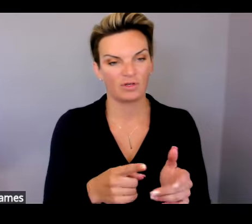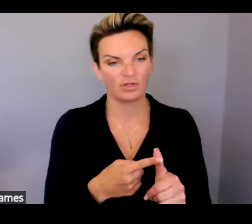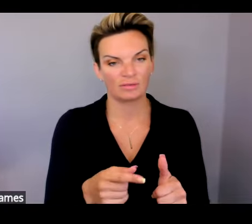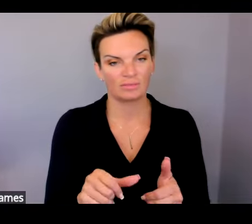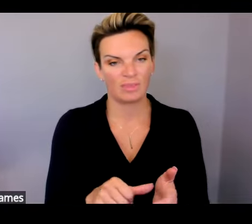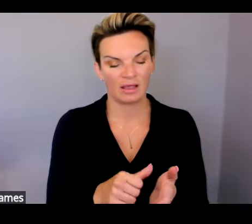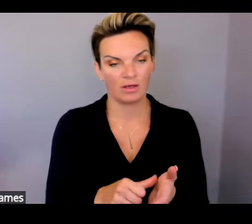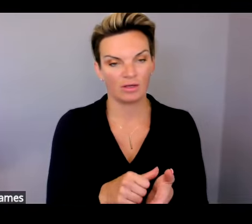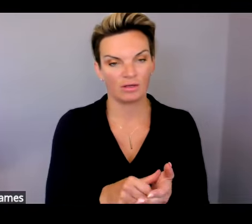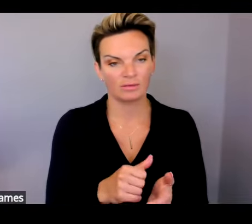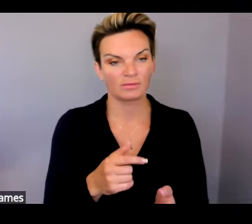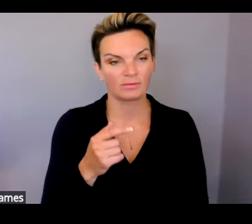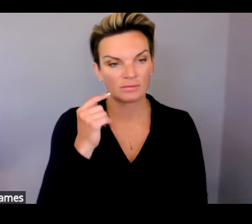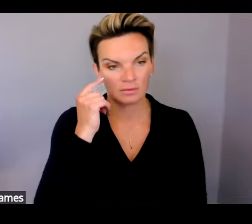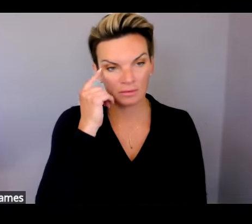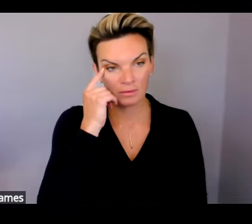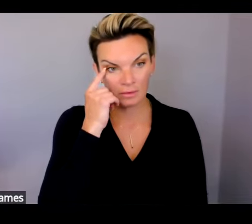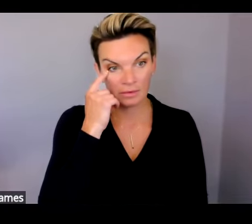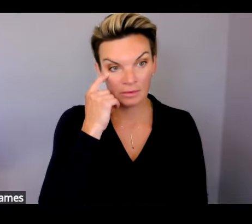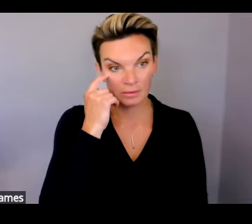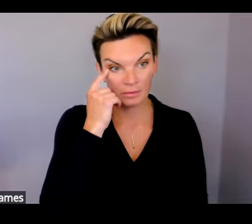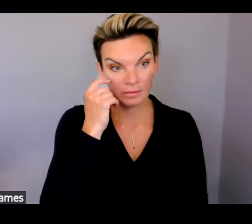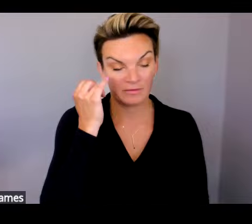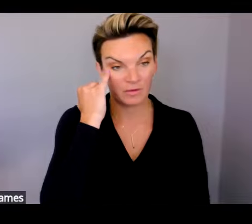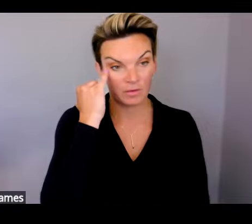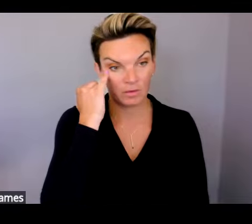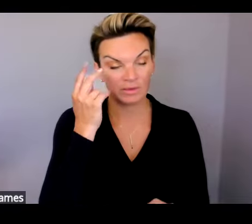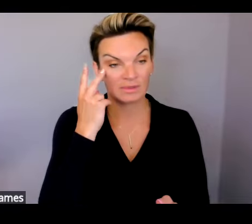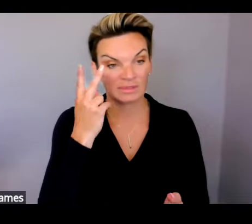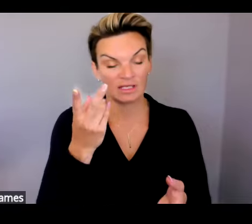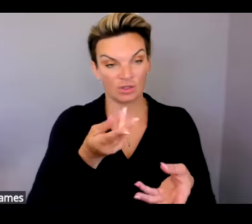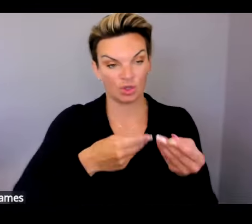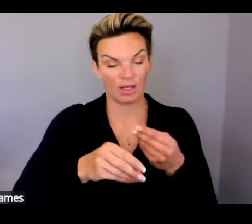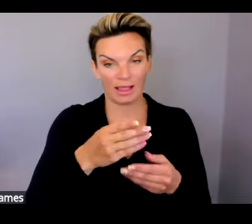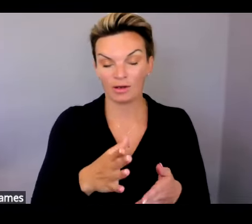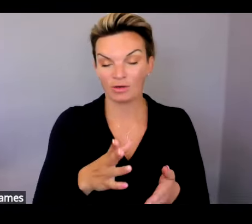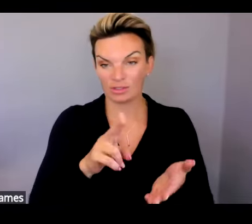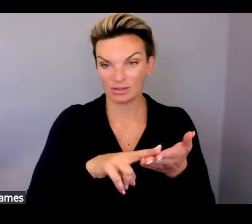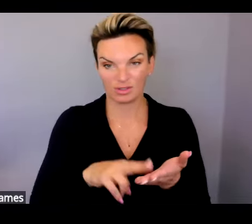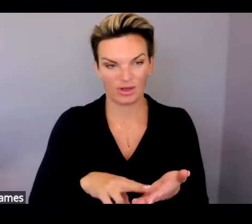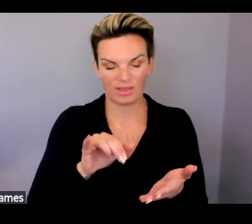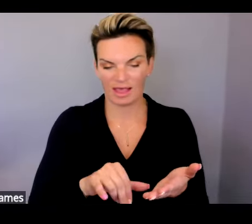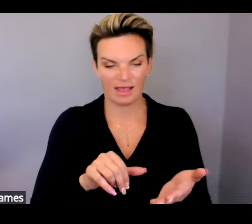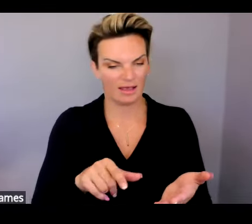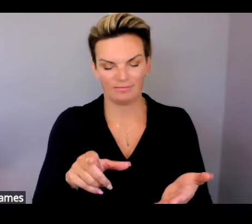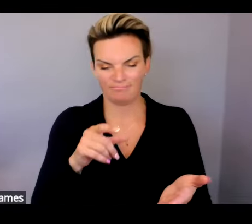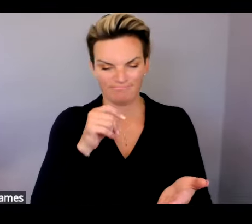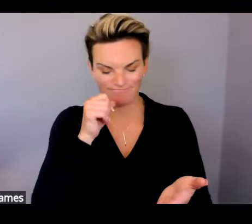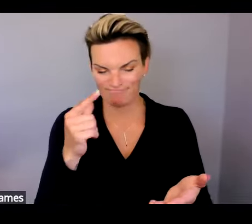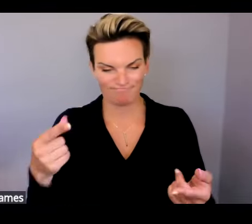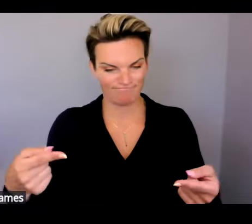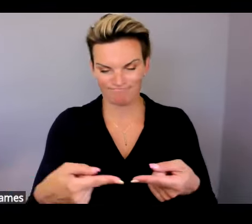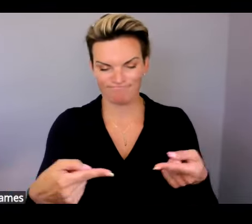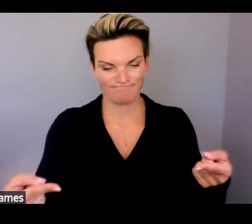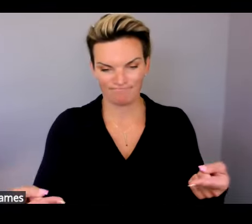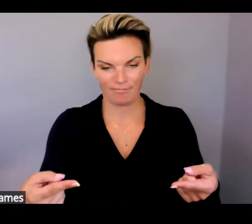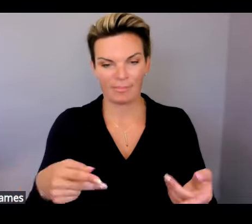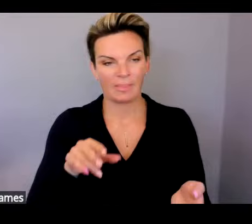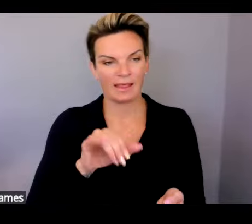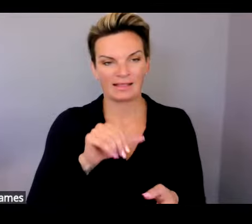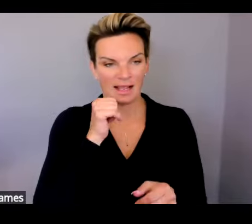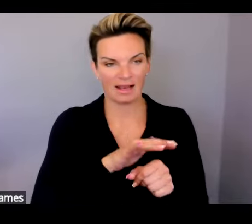see circulator signatures that don't agree with each other, that's not sufficient evidence. It sure seems like